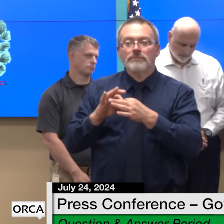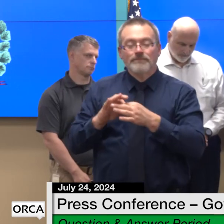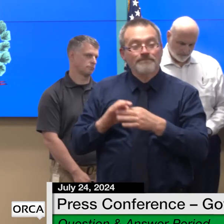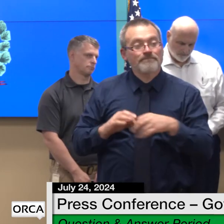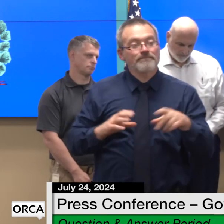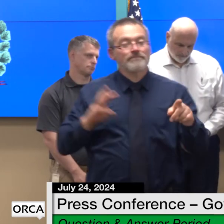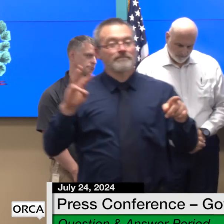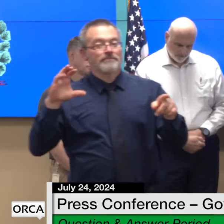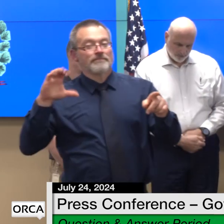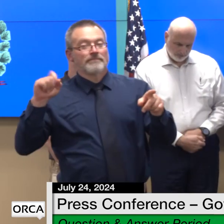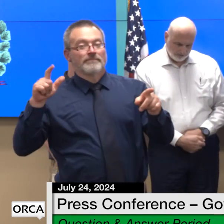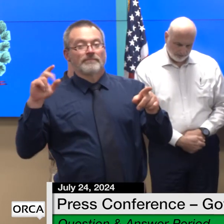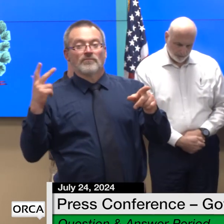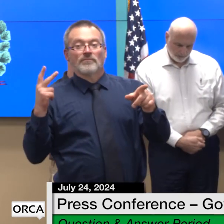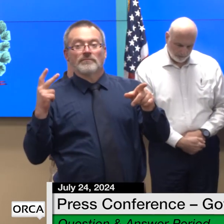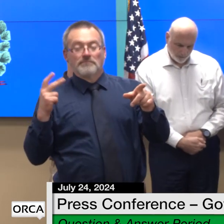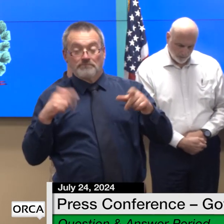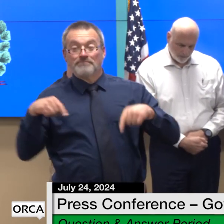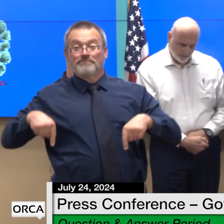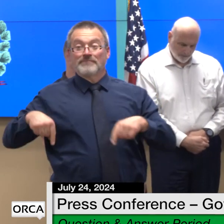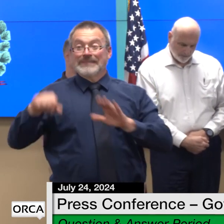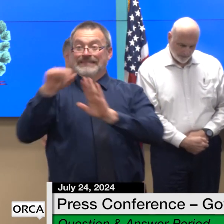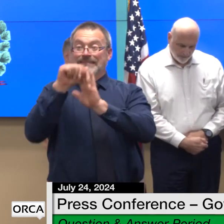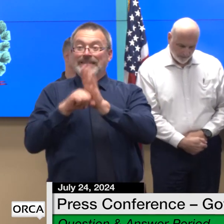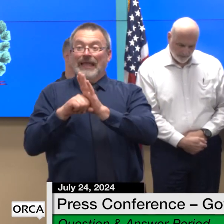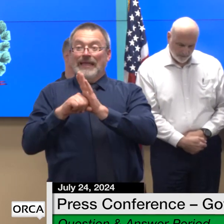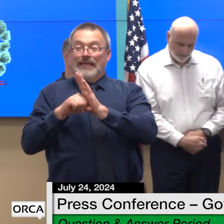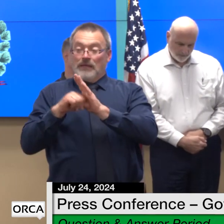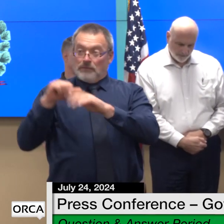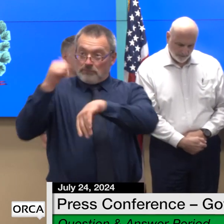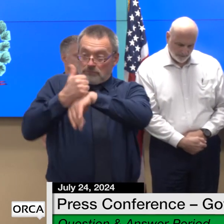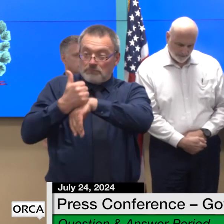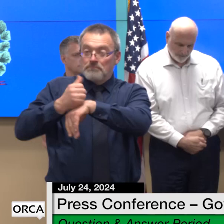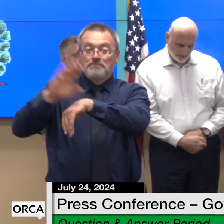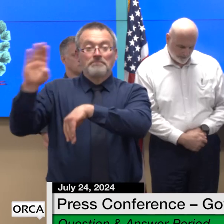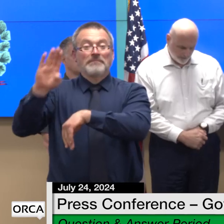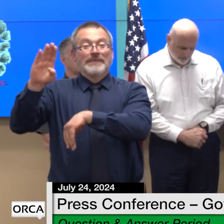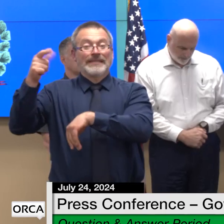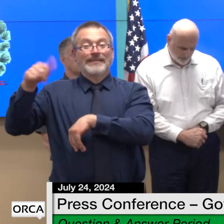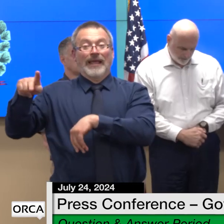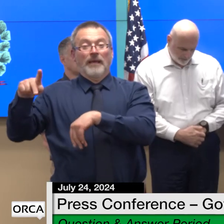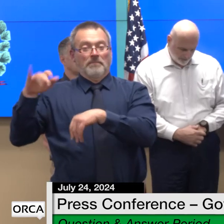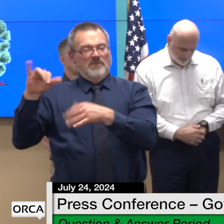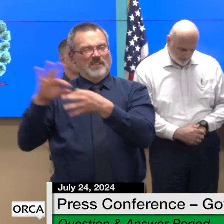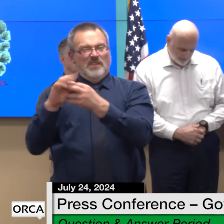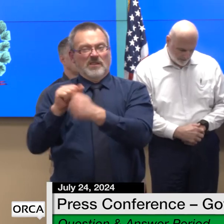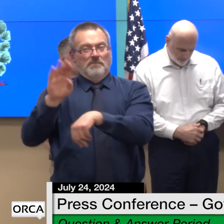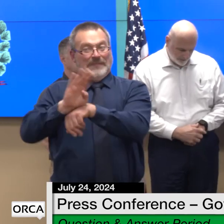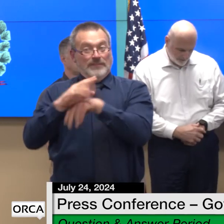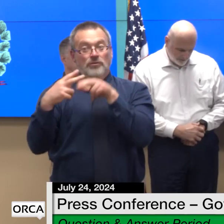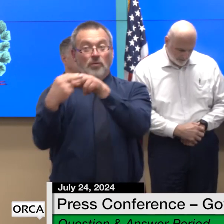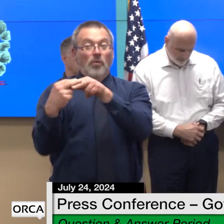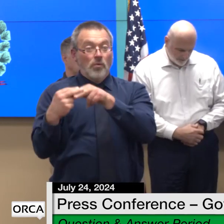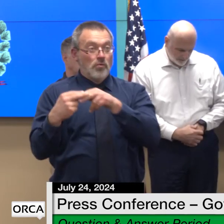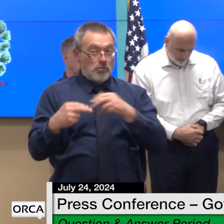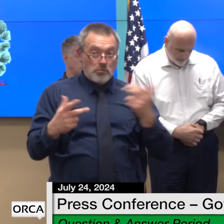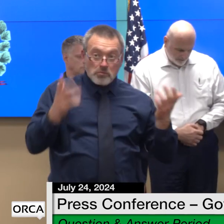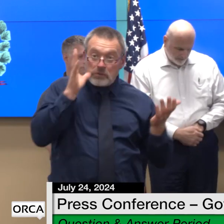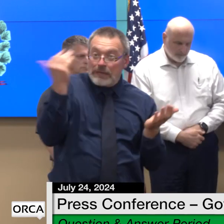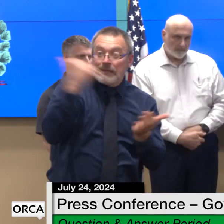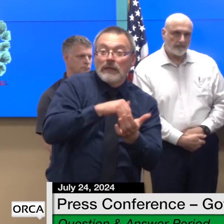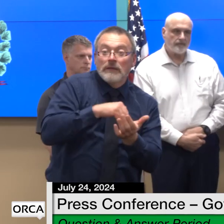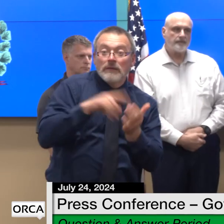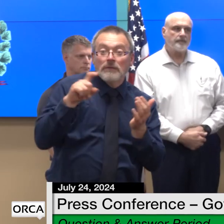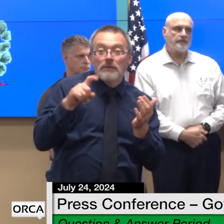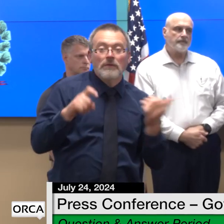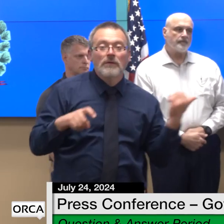the state standing up or reviving VGAP or a program specifically for farmers too? Well, I mean, we did